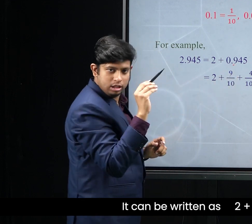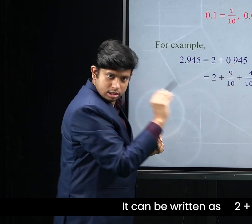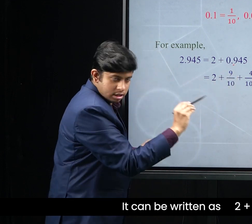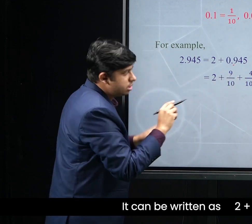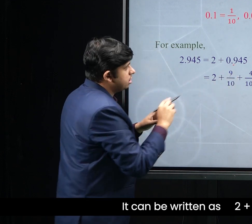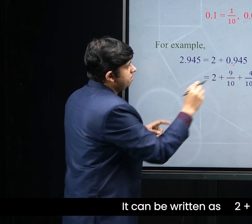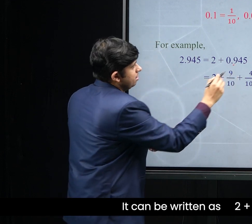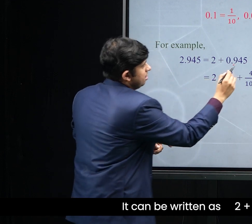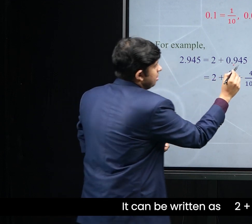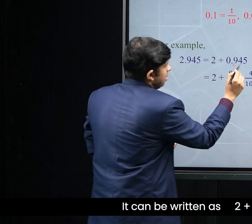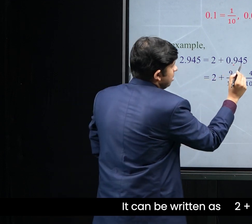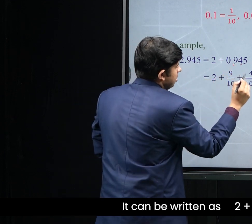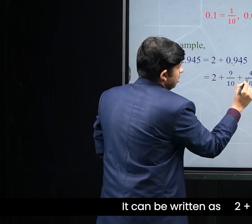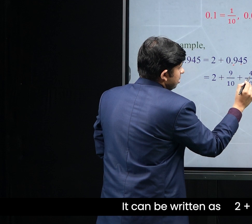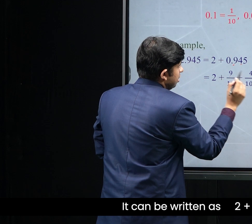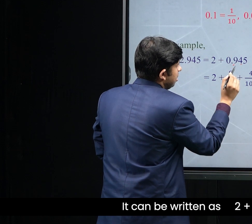plus 5 by 1000.